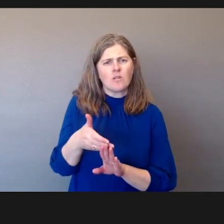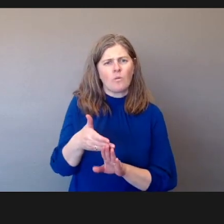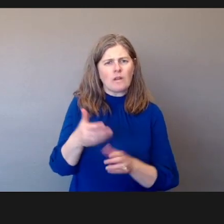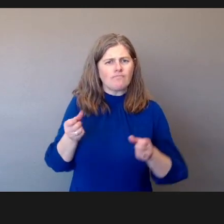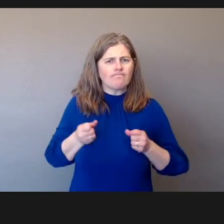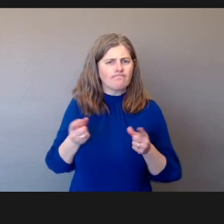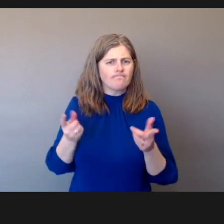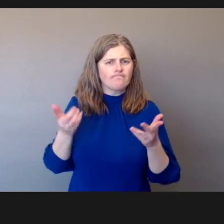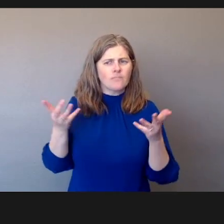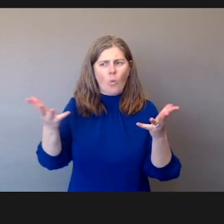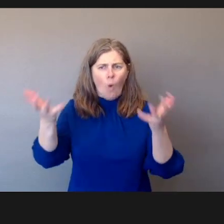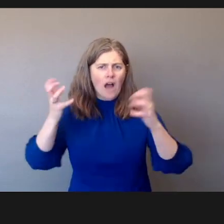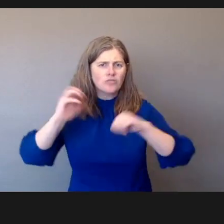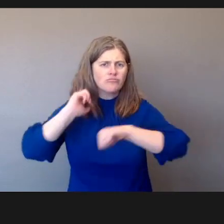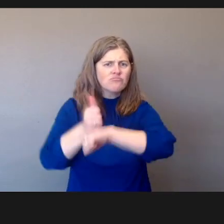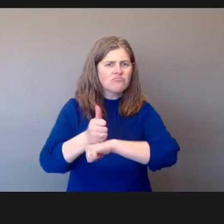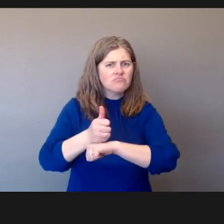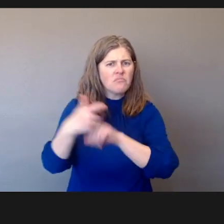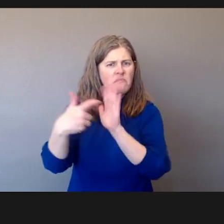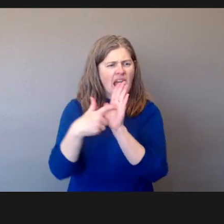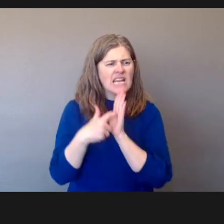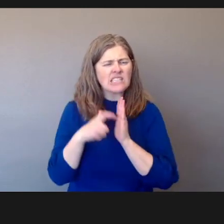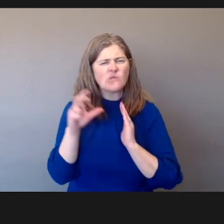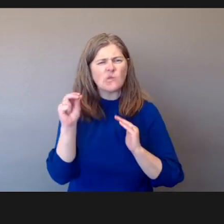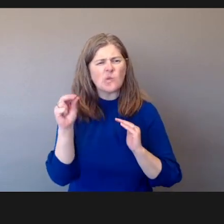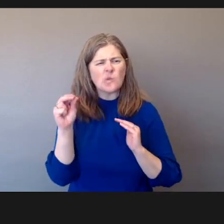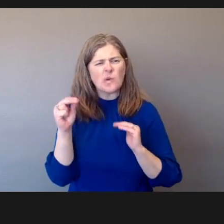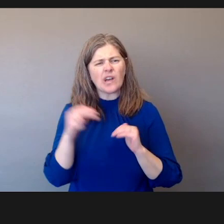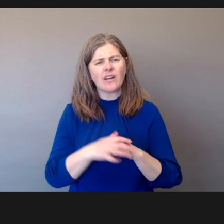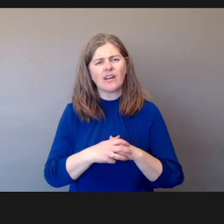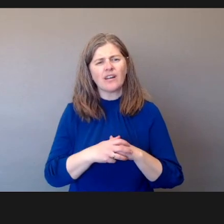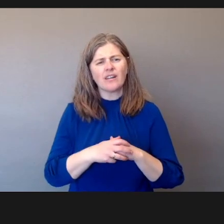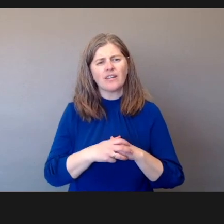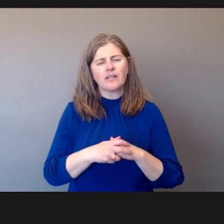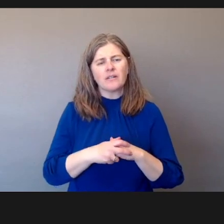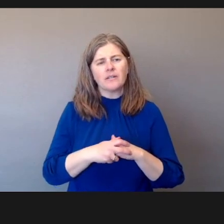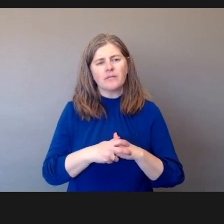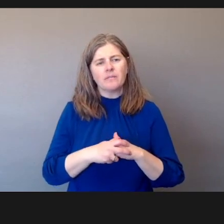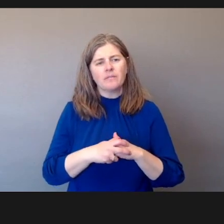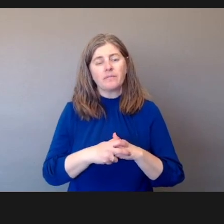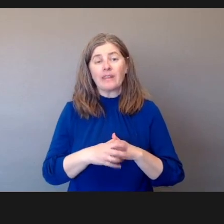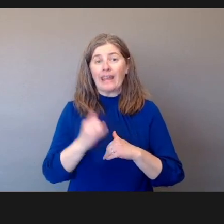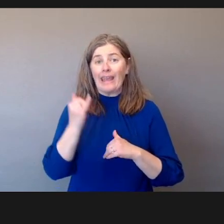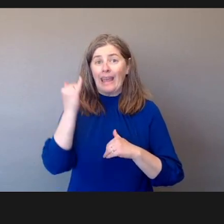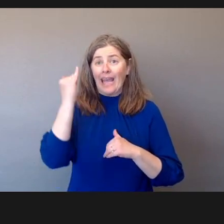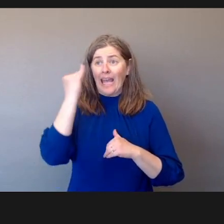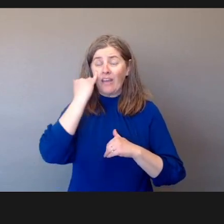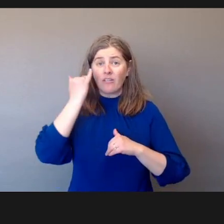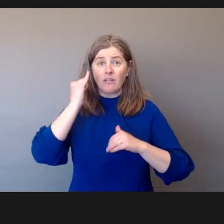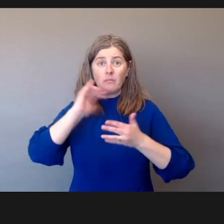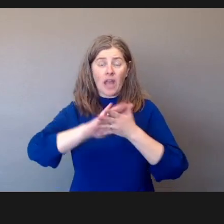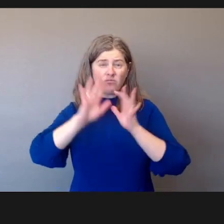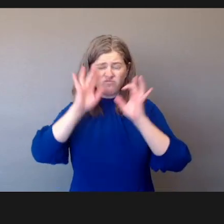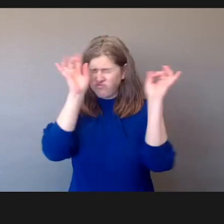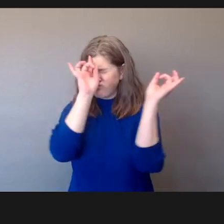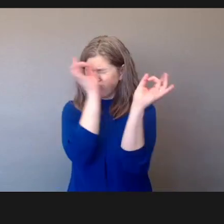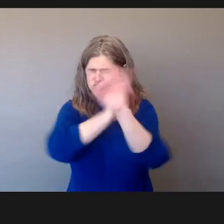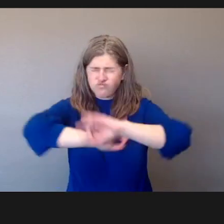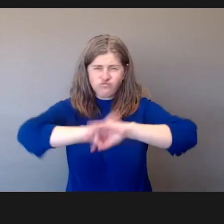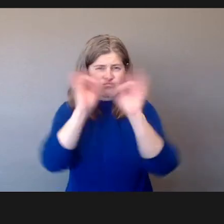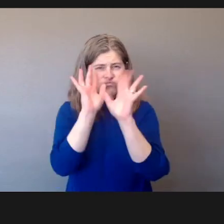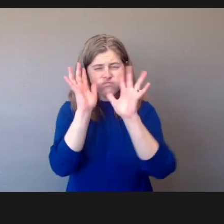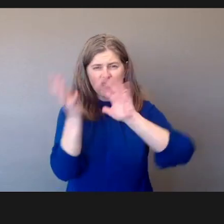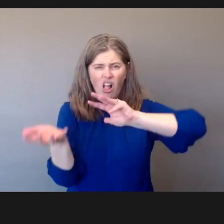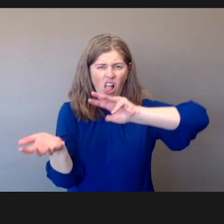mean, I think if it got to a catastrophic situation in New